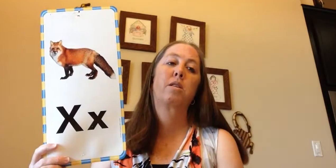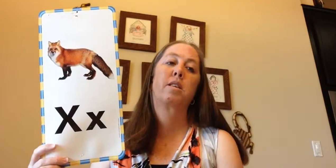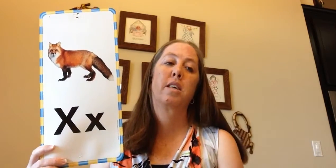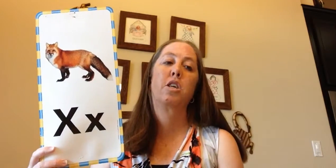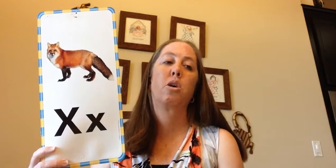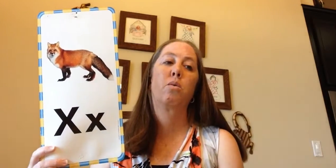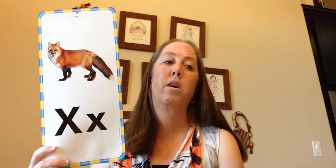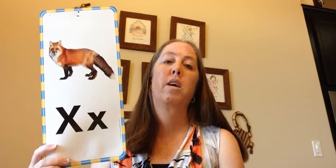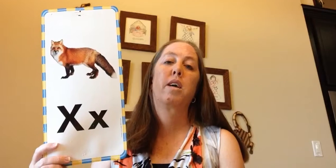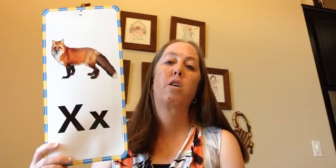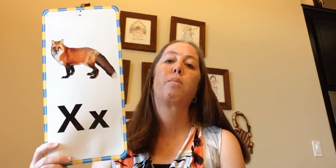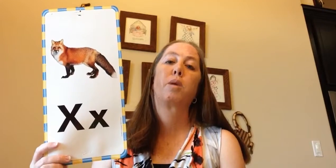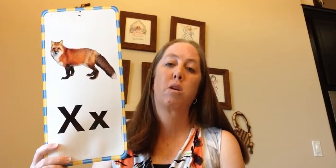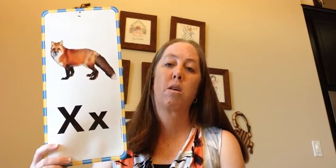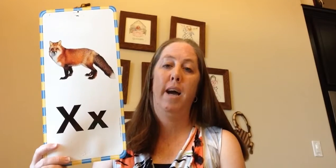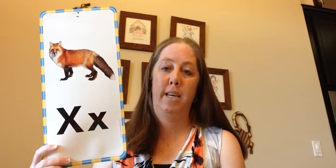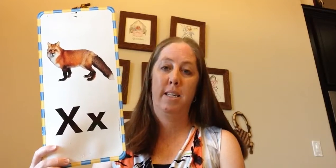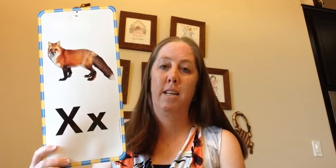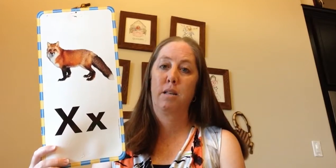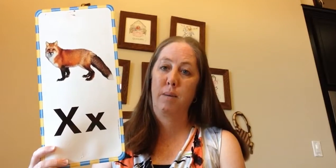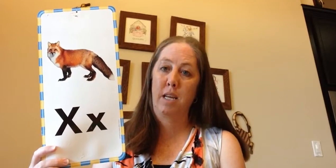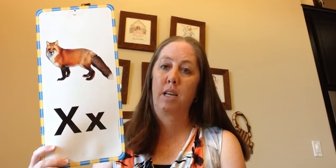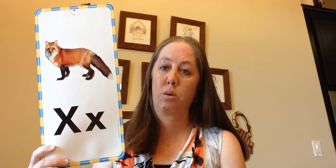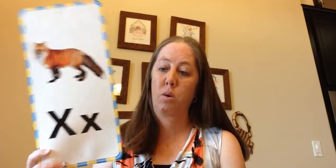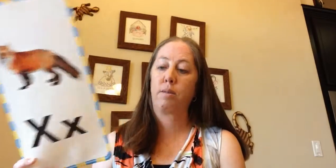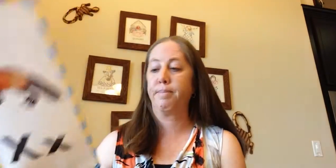that you don't hear a pure X sound at the beginning of the word.